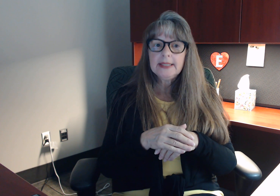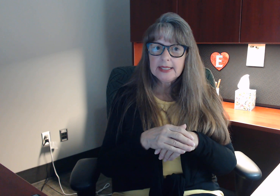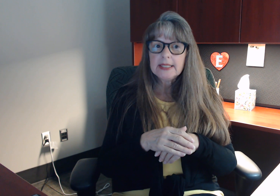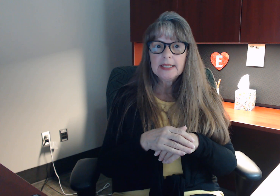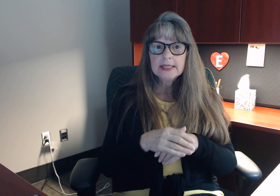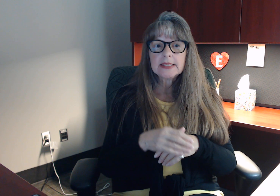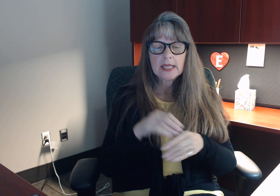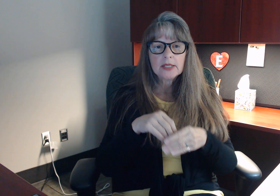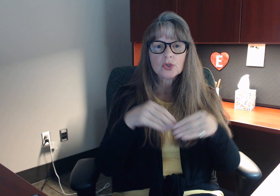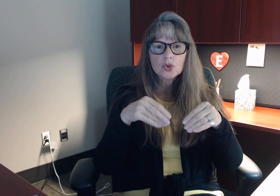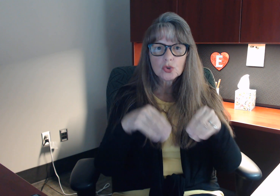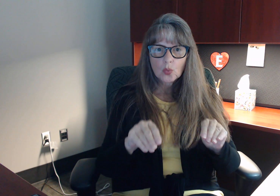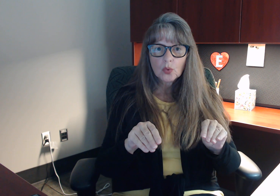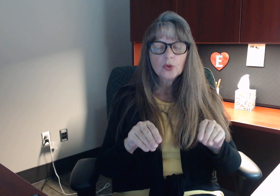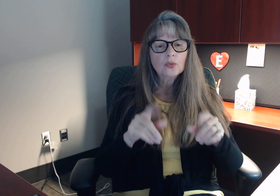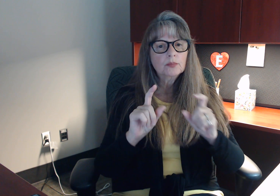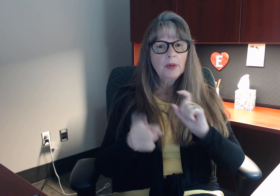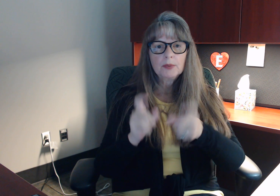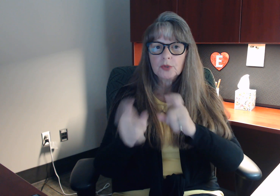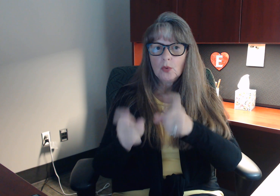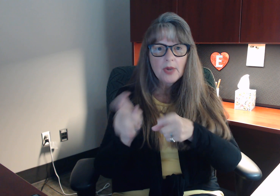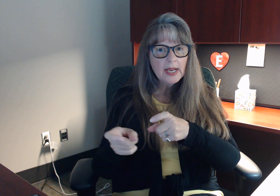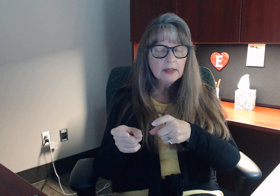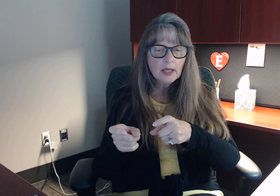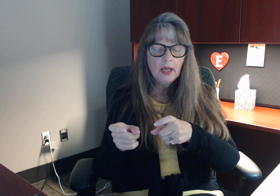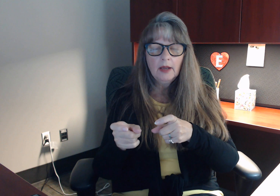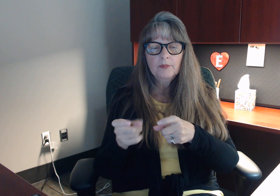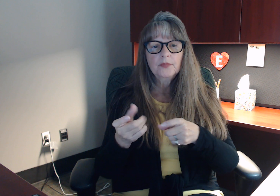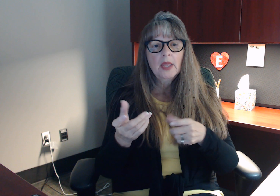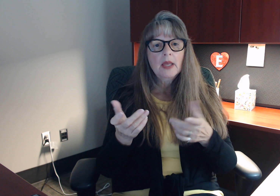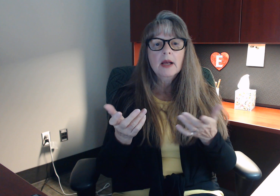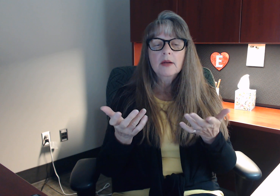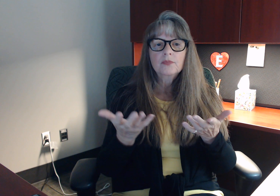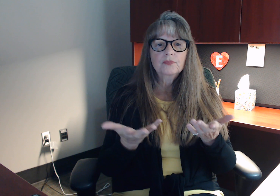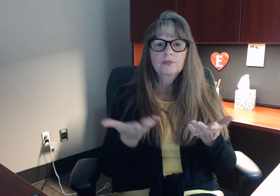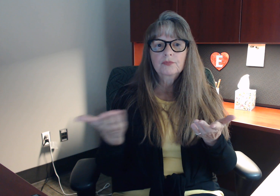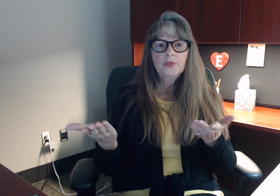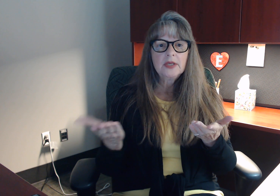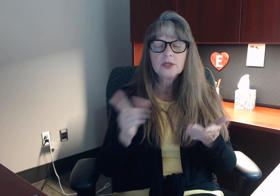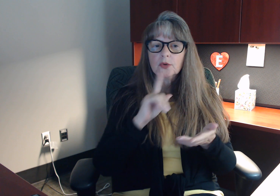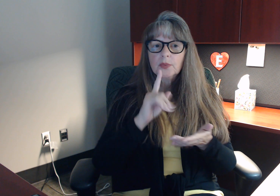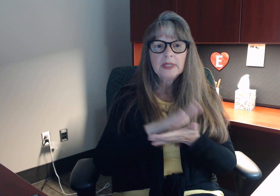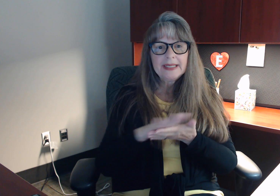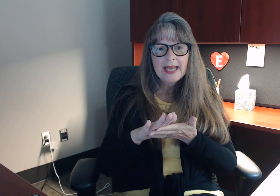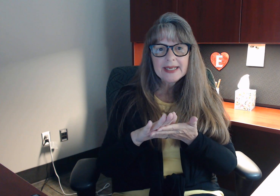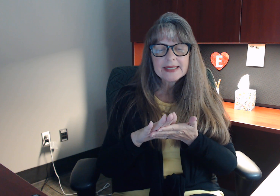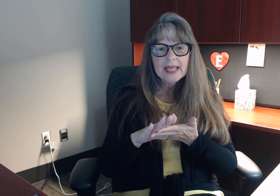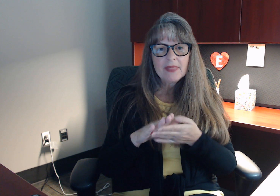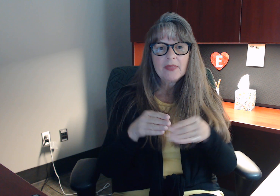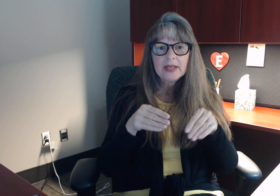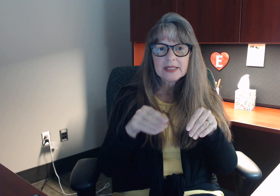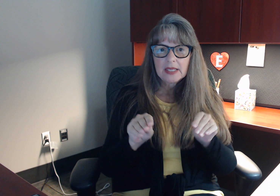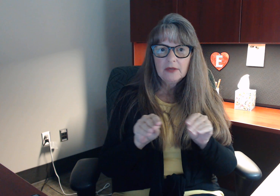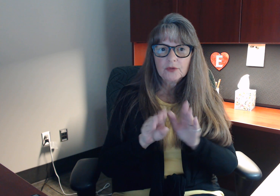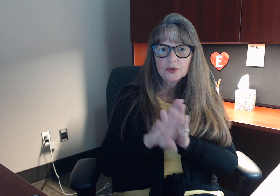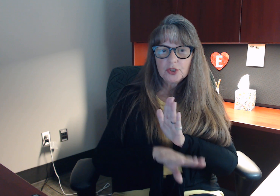it is a store. People donate things that are really nice, and then they sell it for